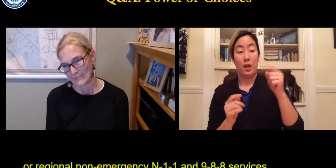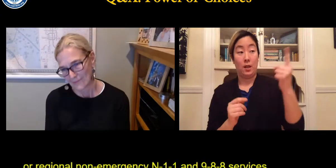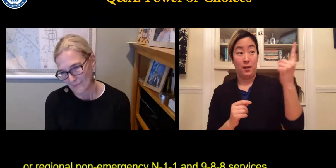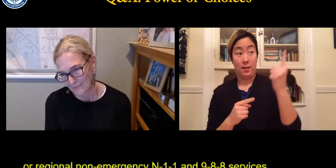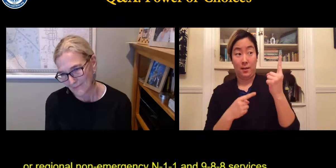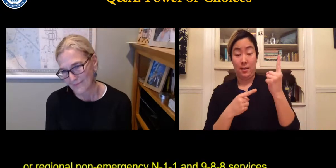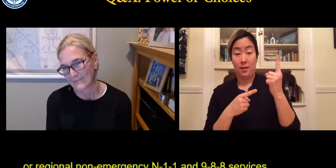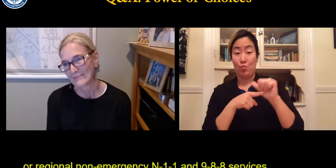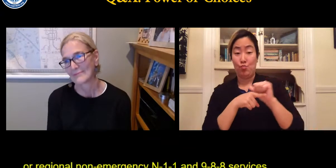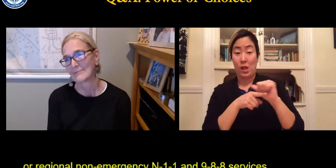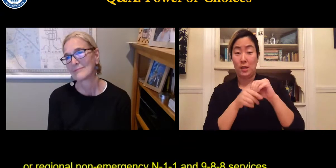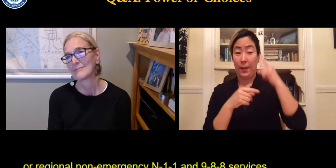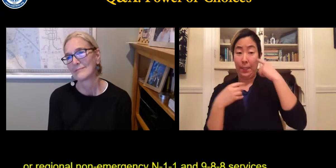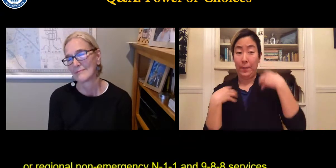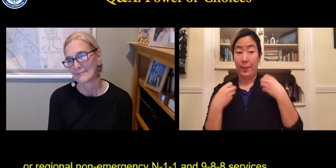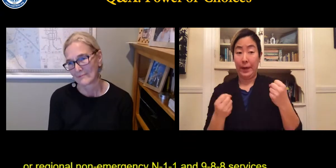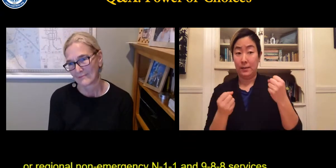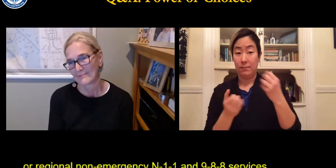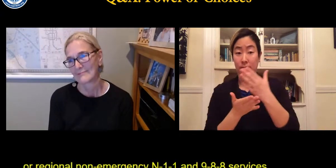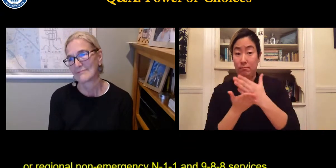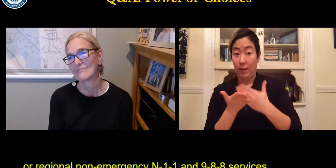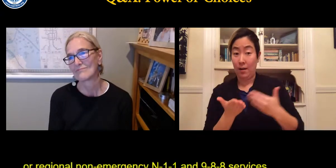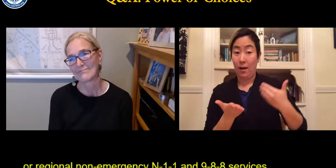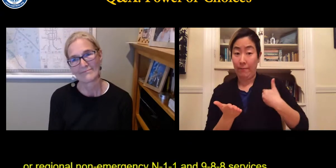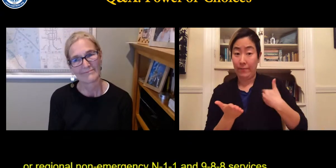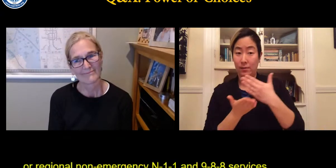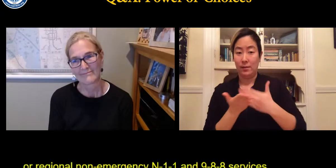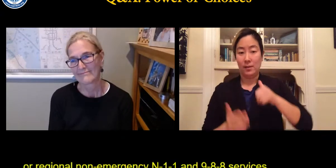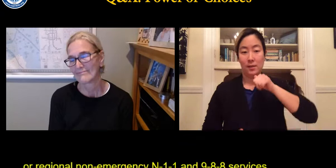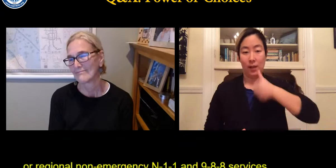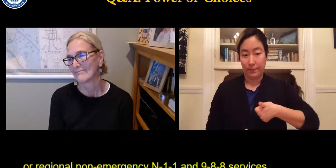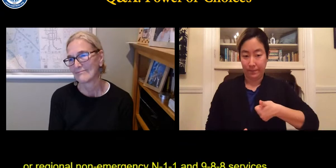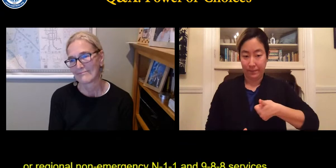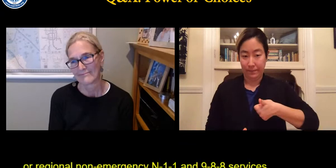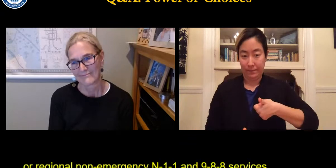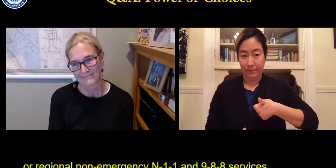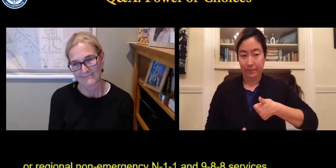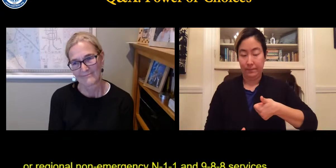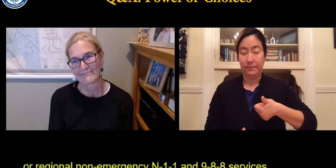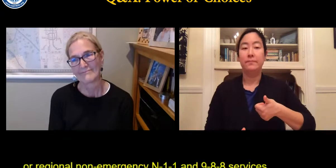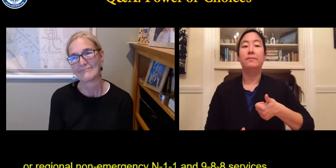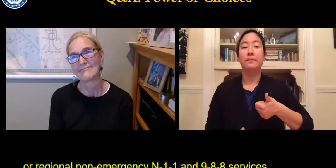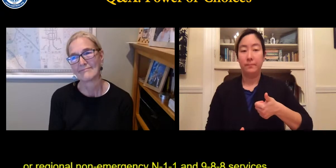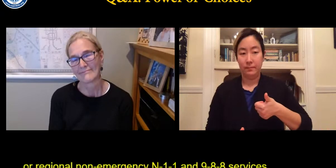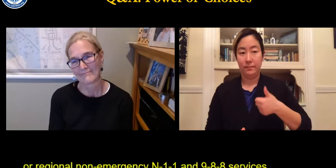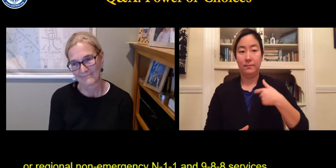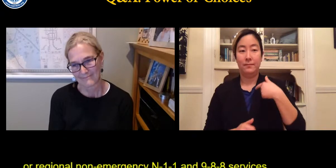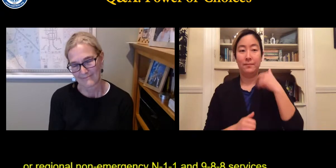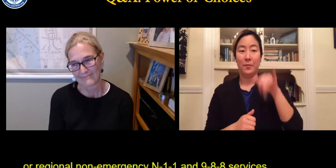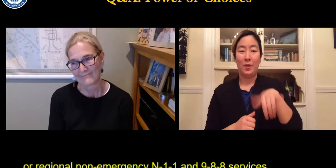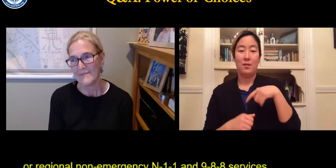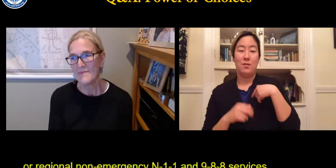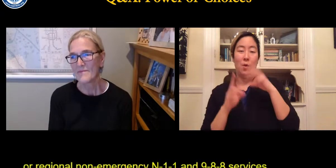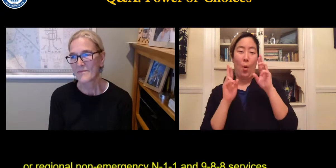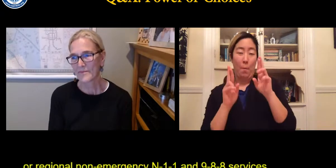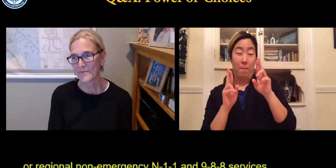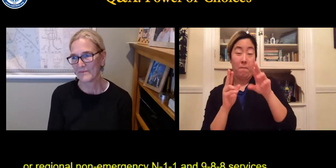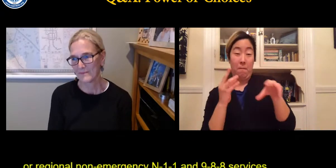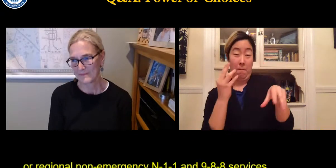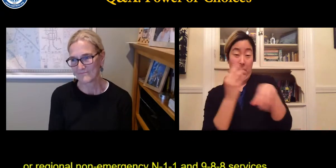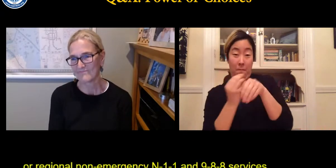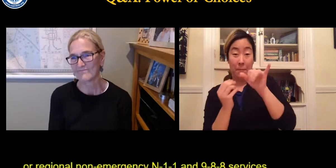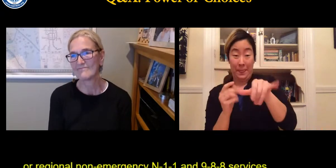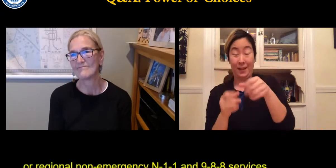that even through a text, law enforcement could arise. Law enforcement, some are trained for mental